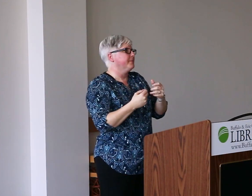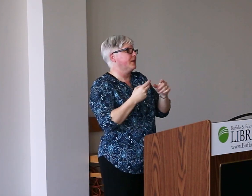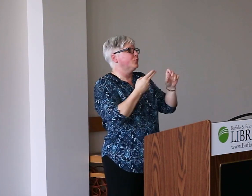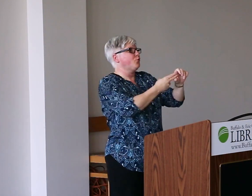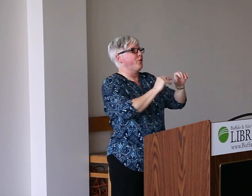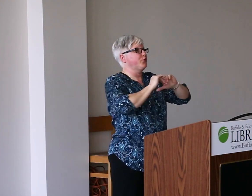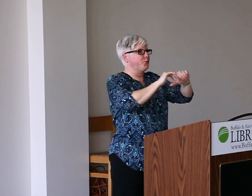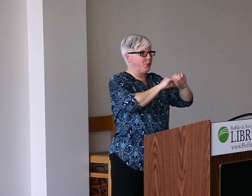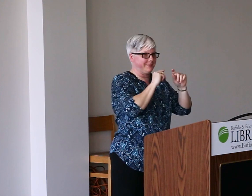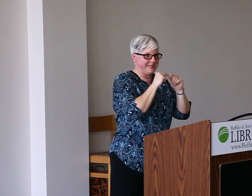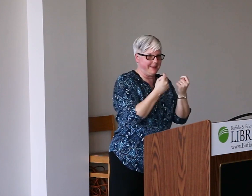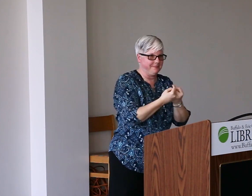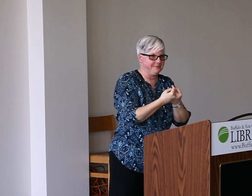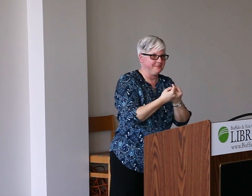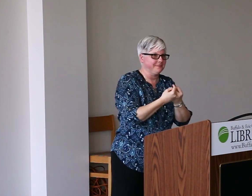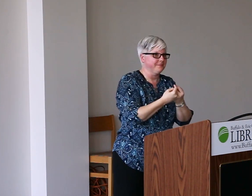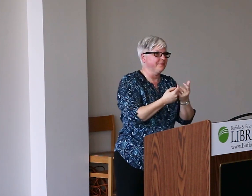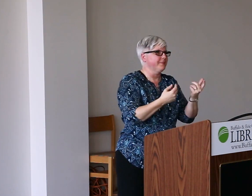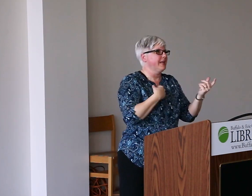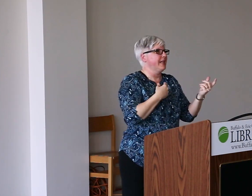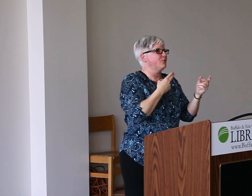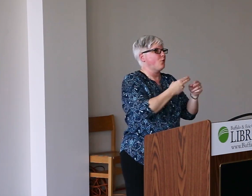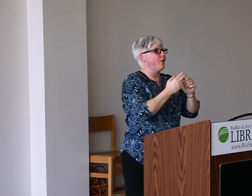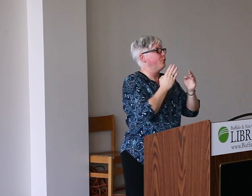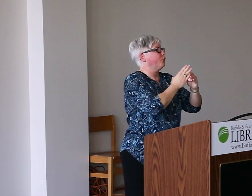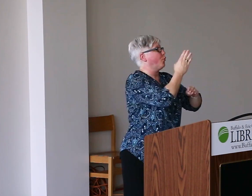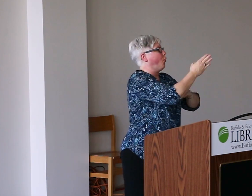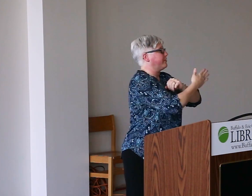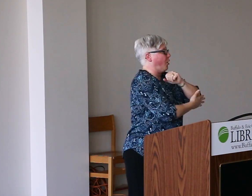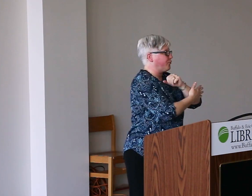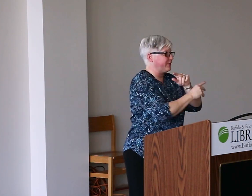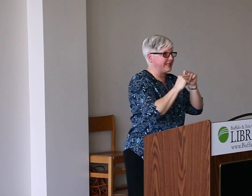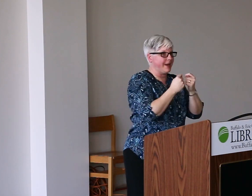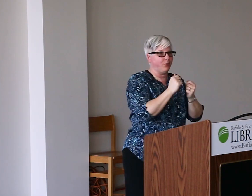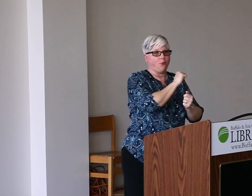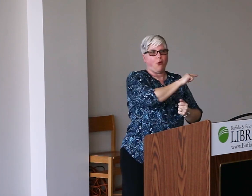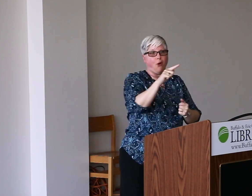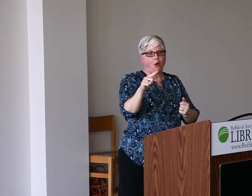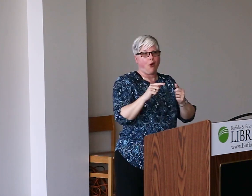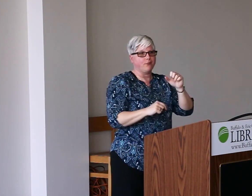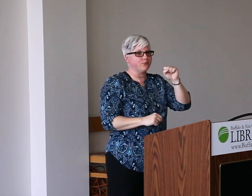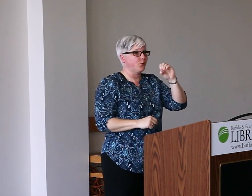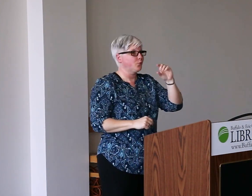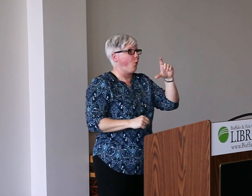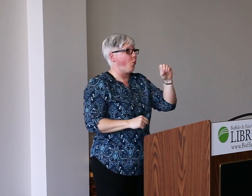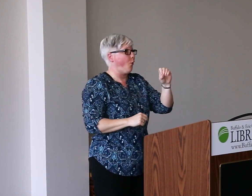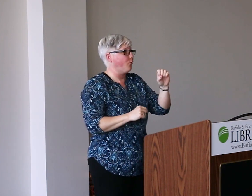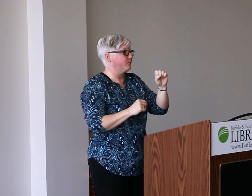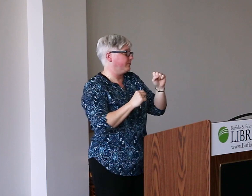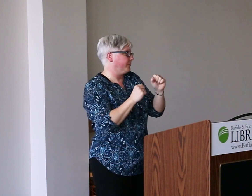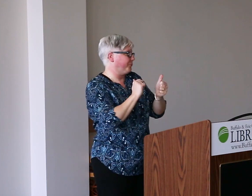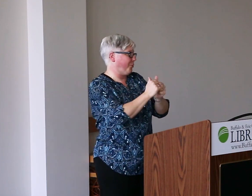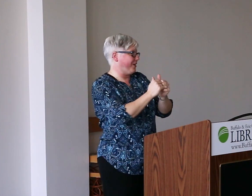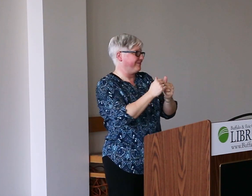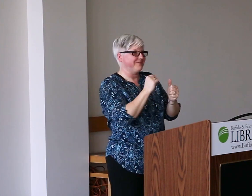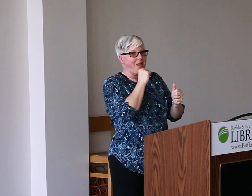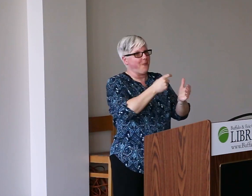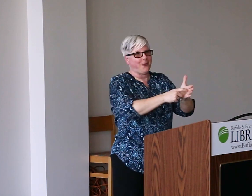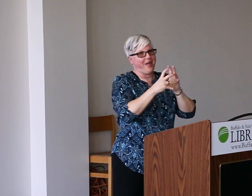the biking team. I joined the swimming team. I joined cross country. All of them solo